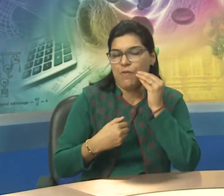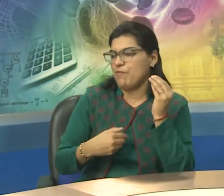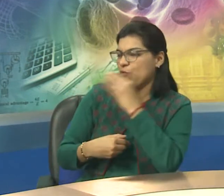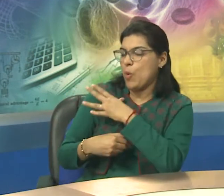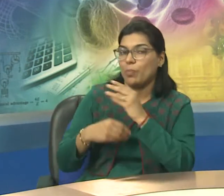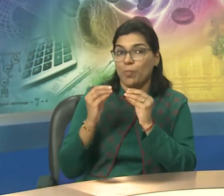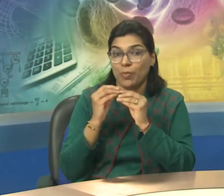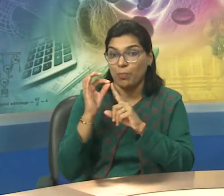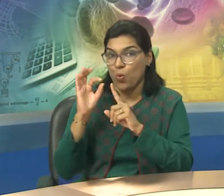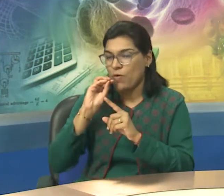or